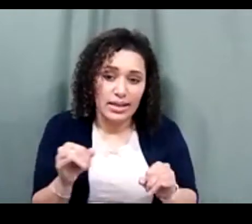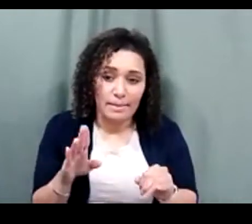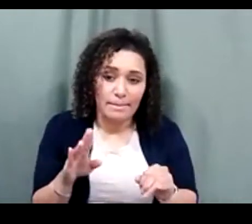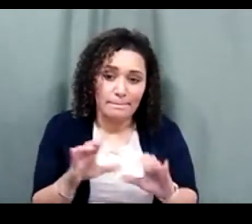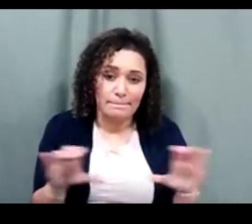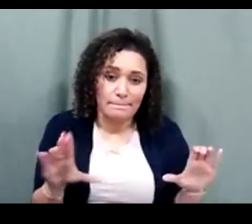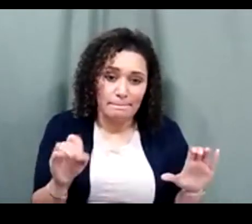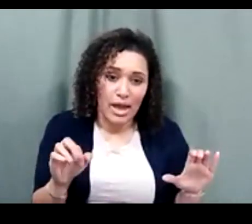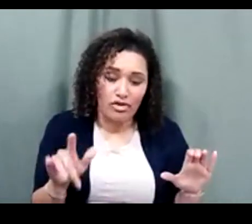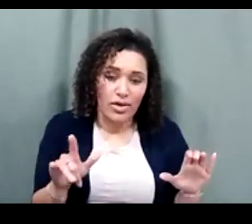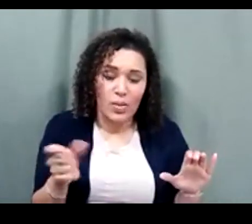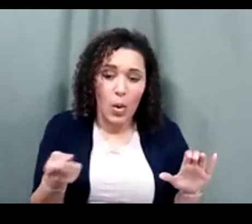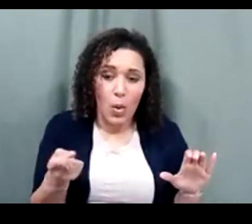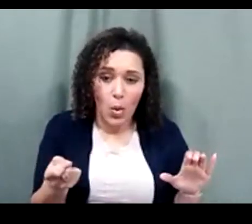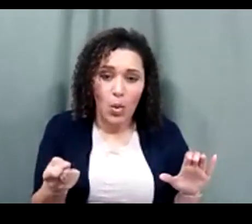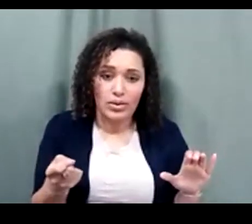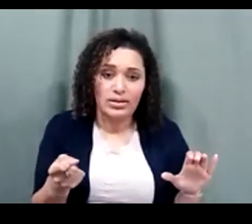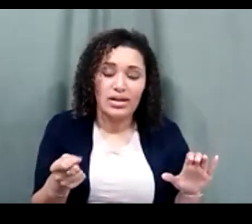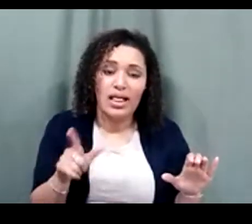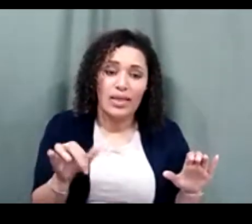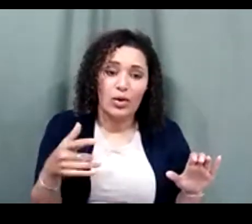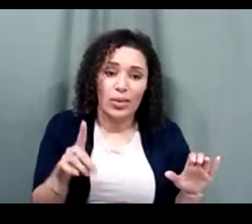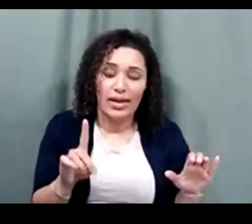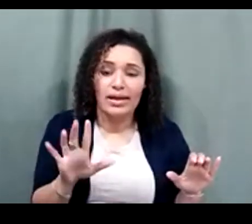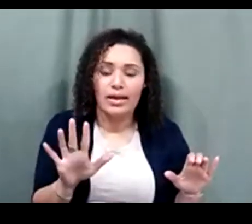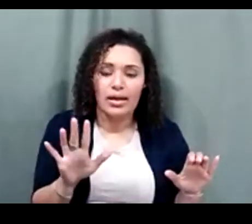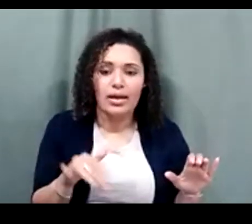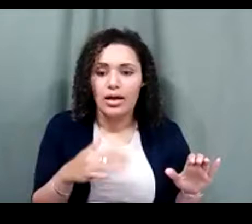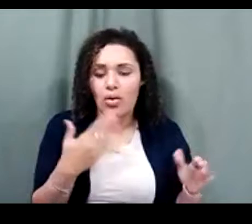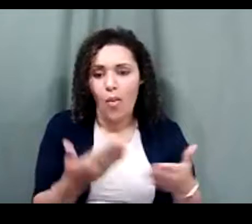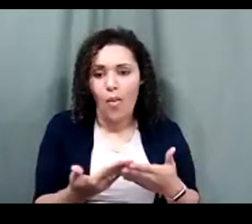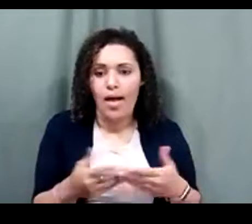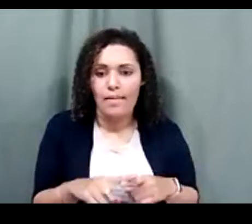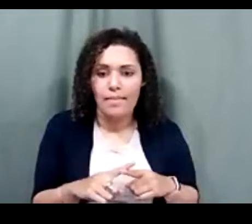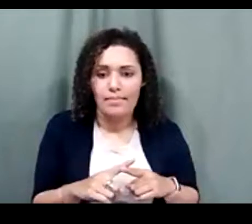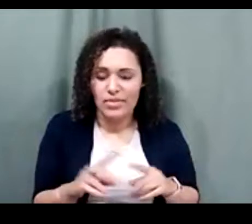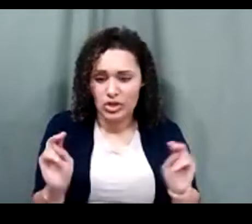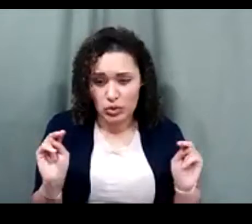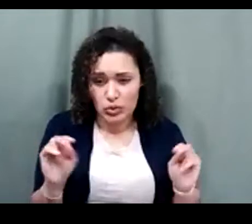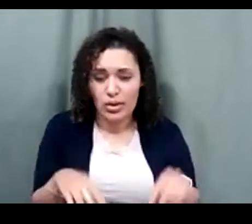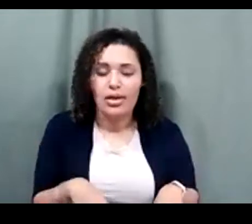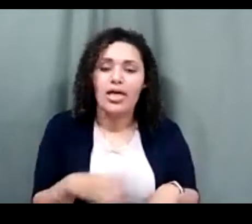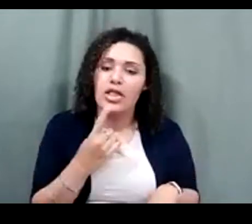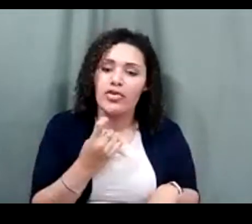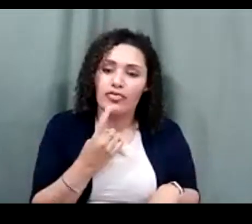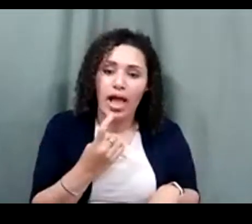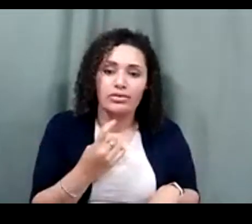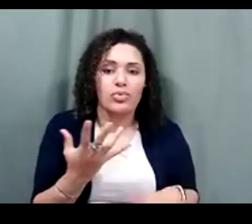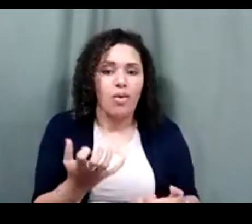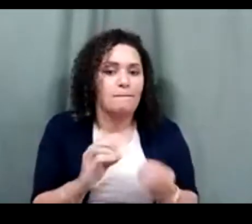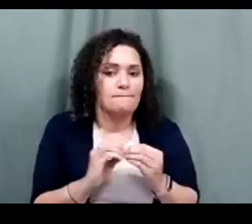liquid really well. They're just really neutral. The reds, we want more barrel impact,